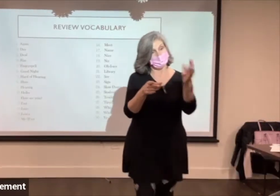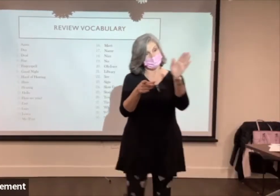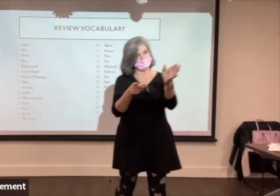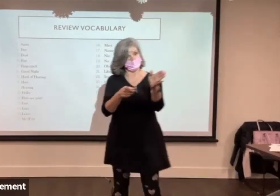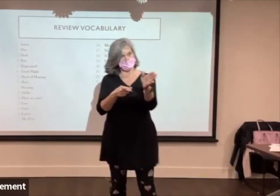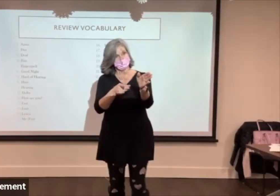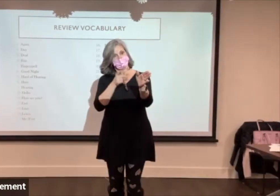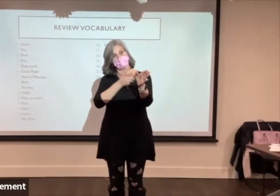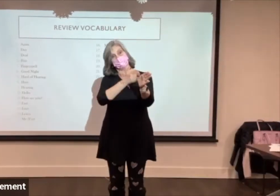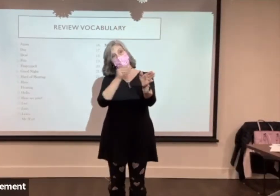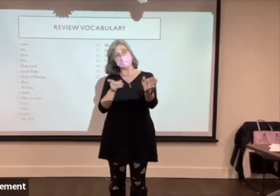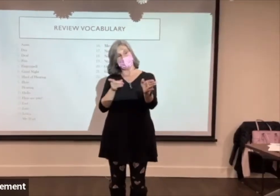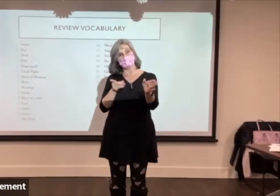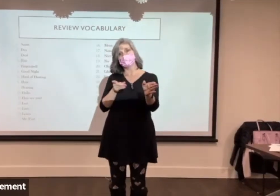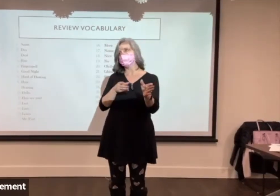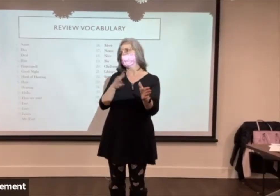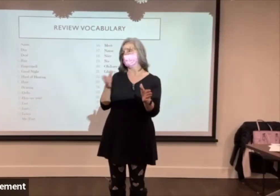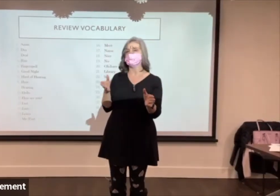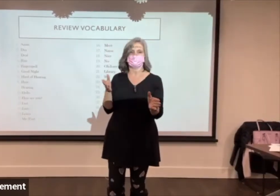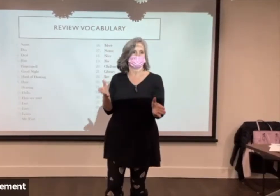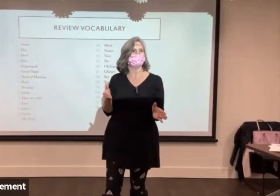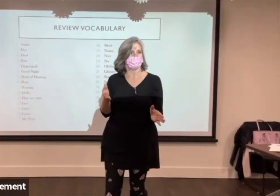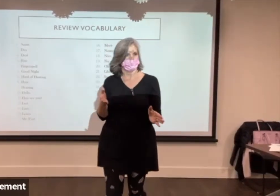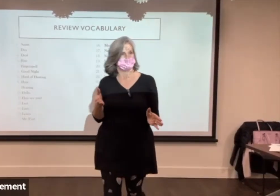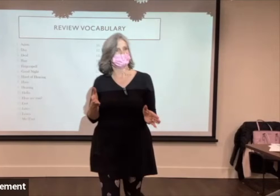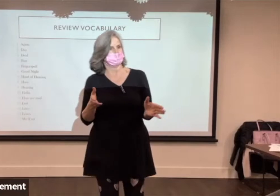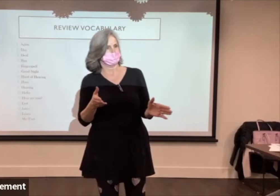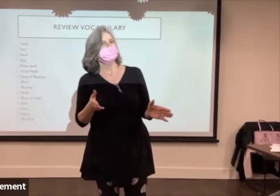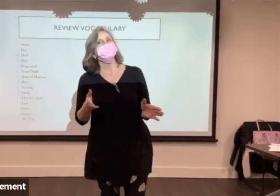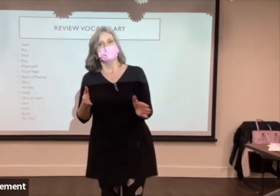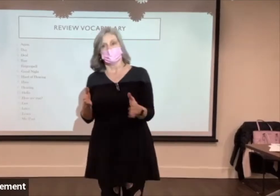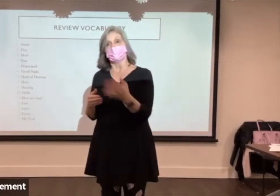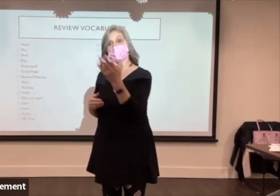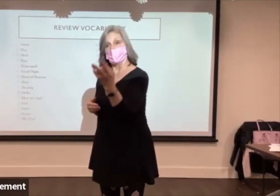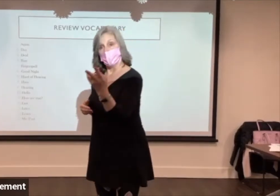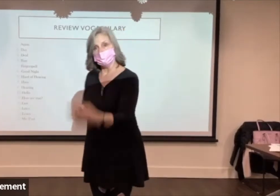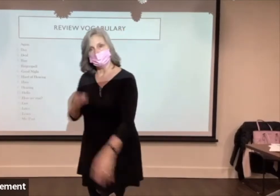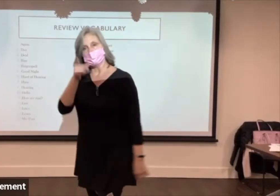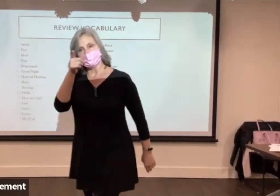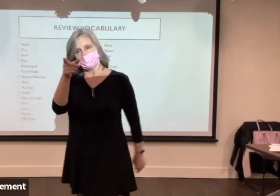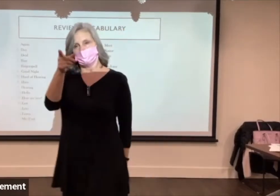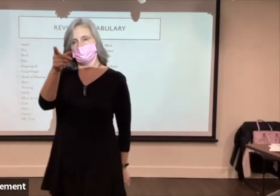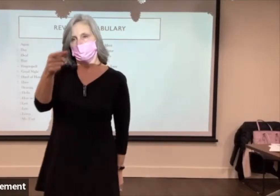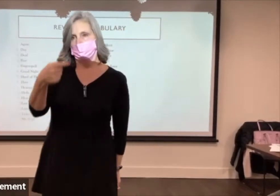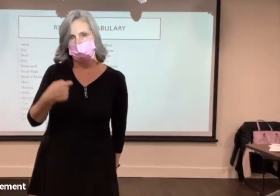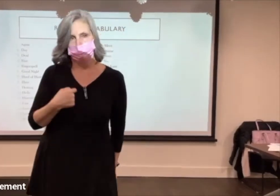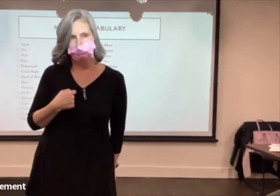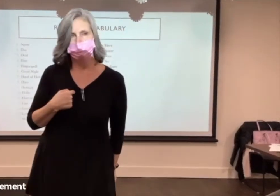contact is with you, when I point outward, it becomes a pronoun. But if I'm looking at you, it's you and me.